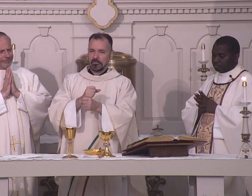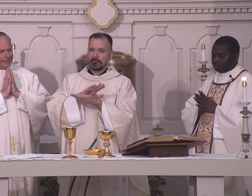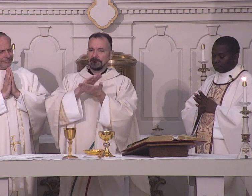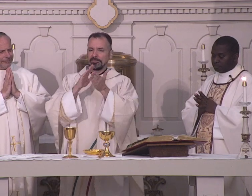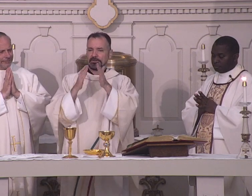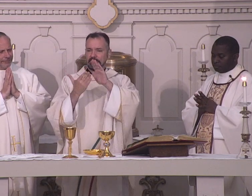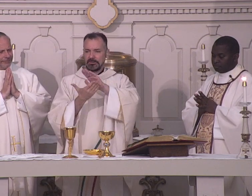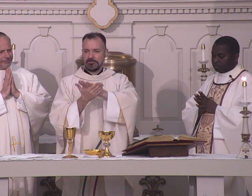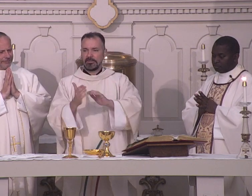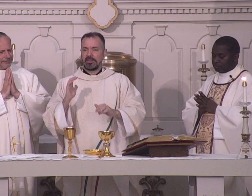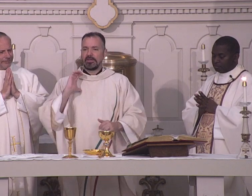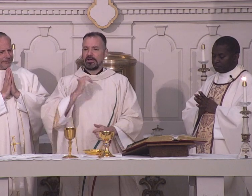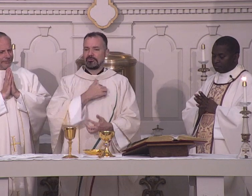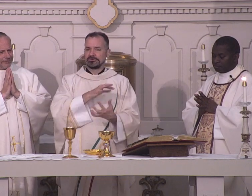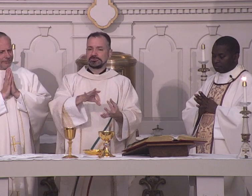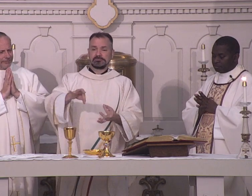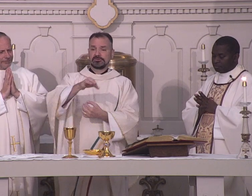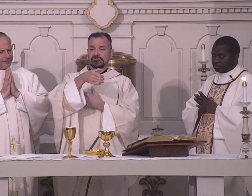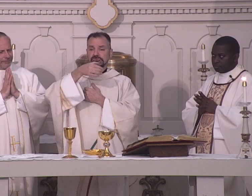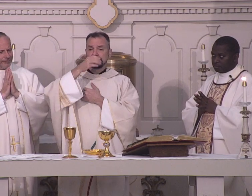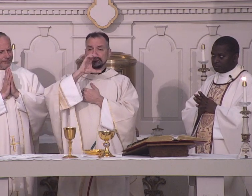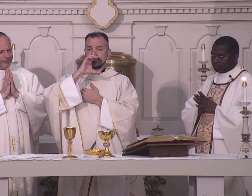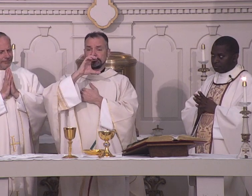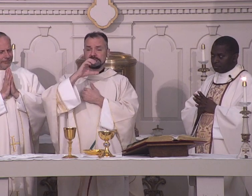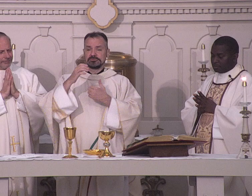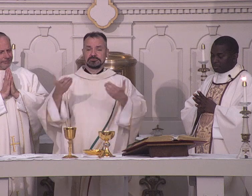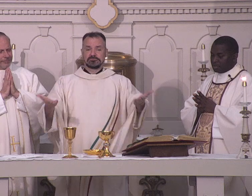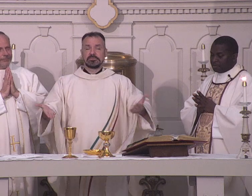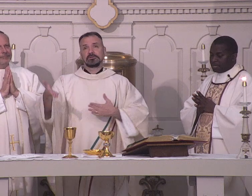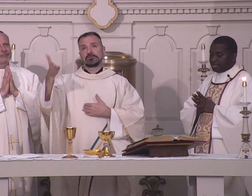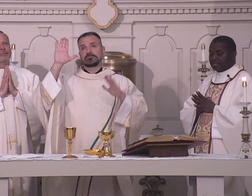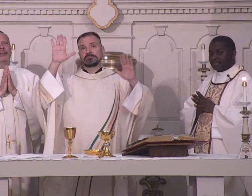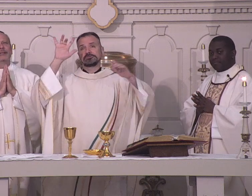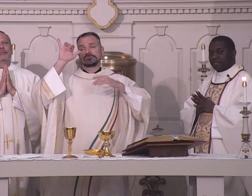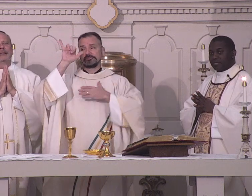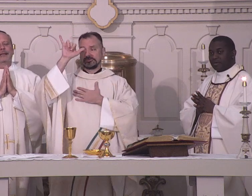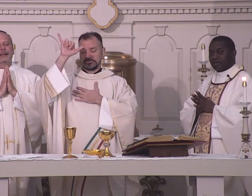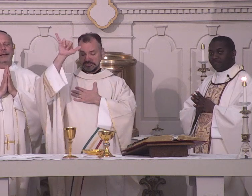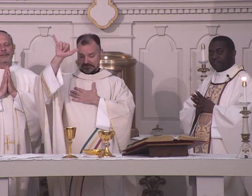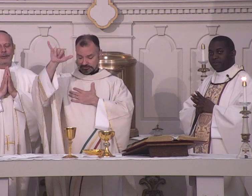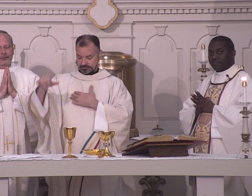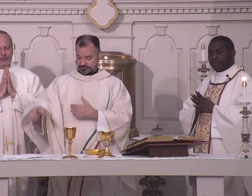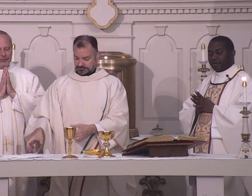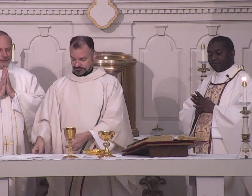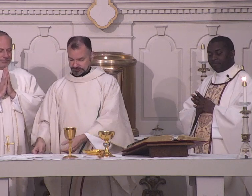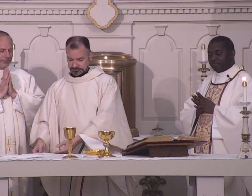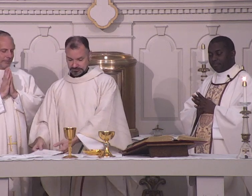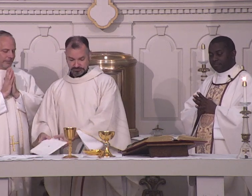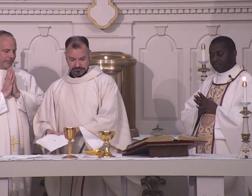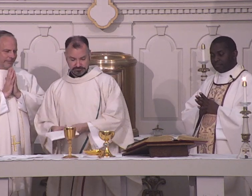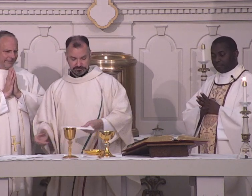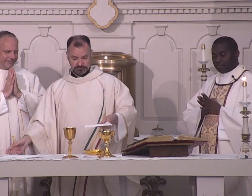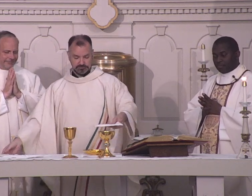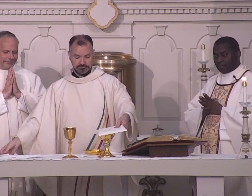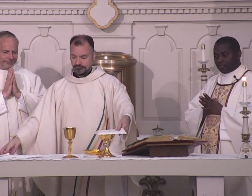vine and work of human hands. It will become our spiritual drink. Blessed be God forever.